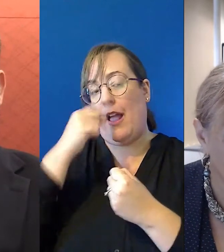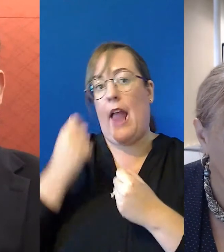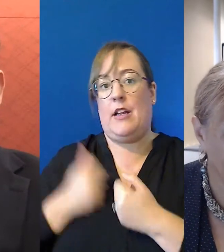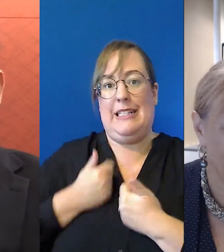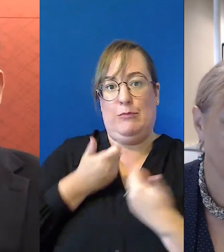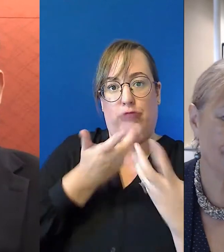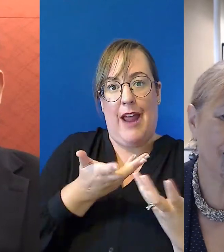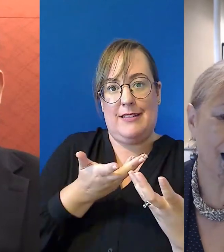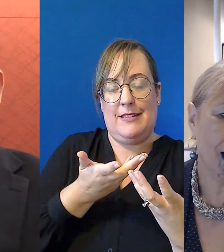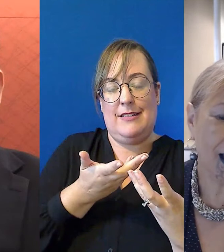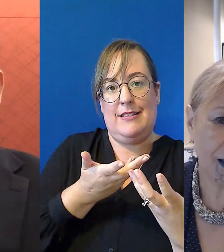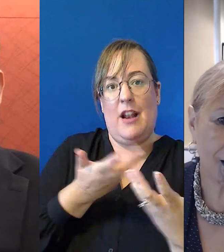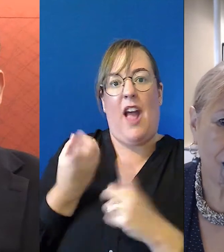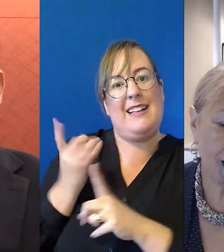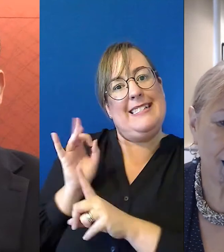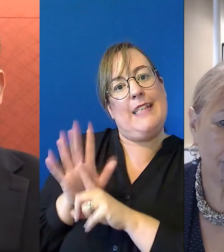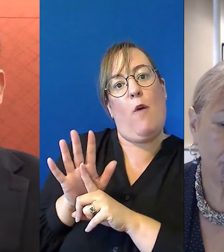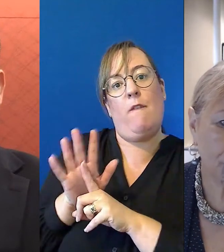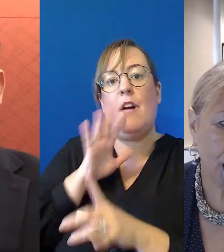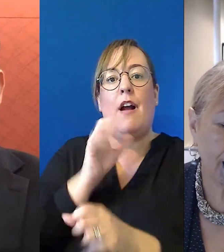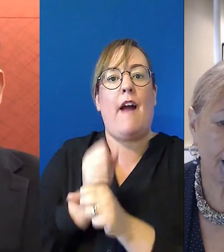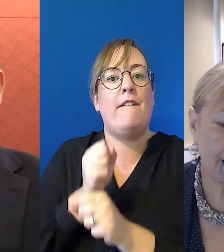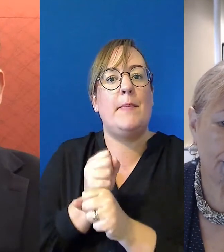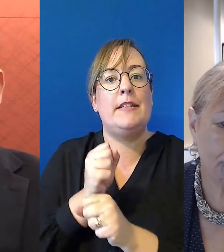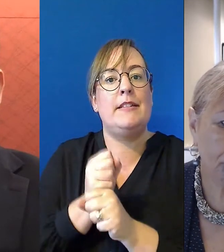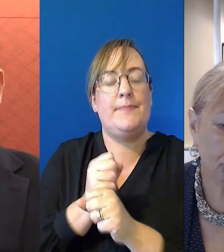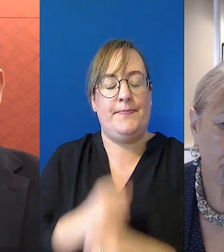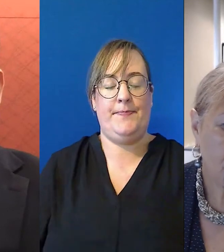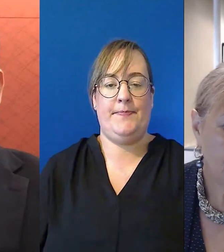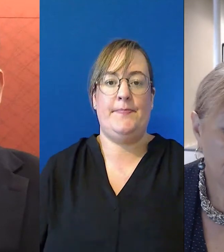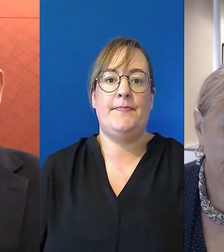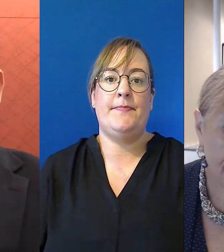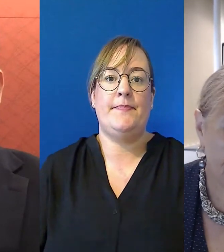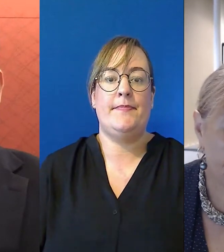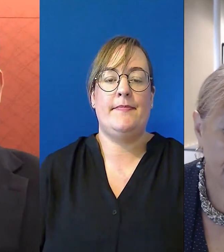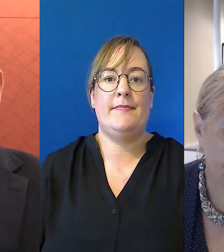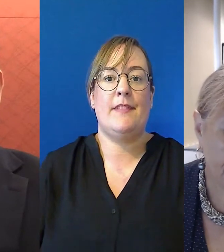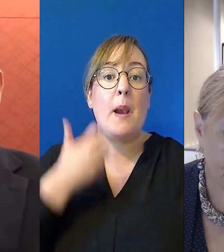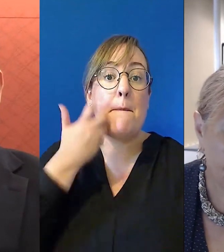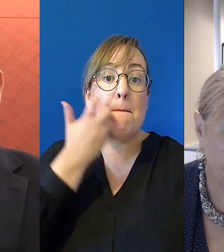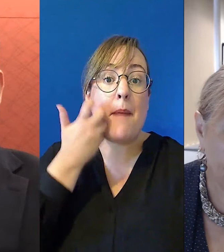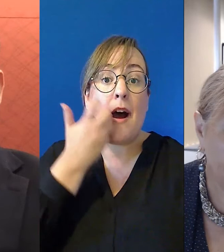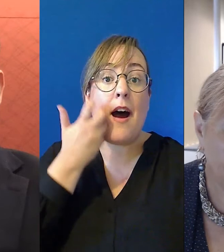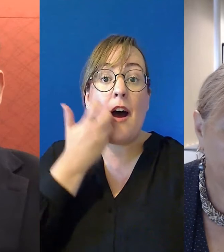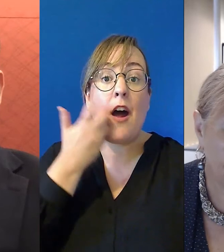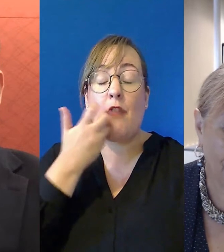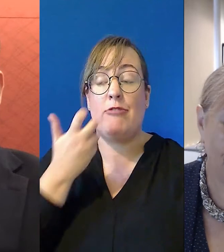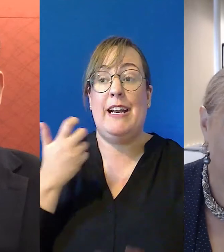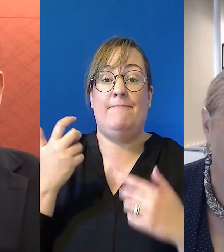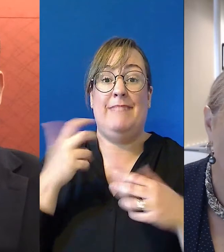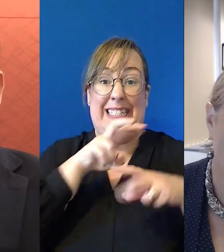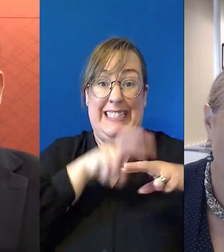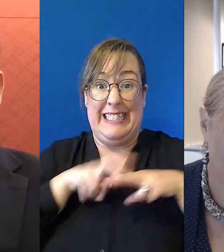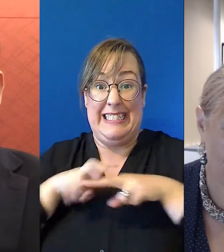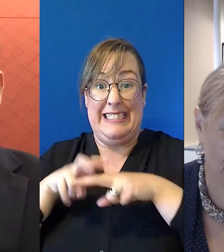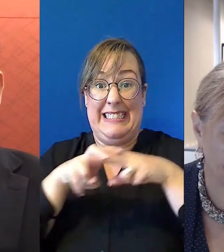or self-government. So that's another model. And the Māori seats themselves at the national level are a